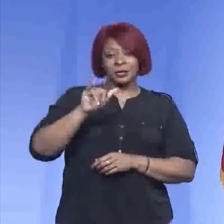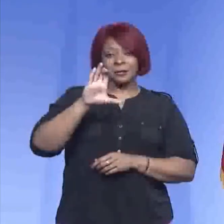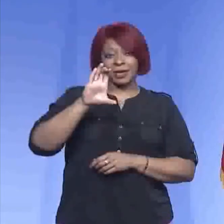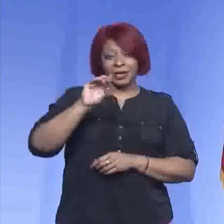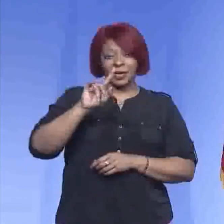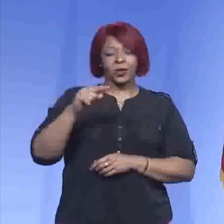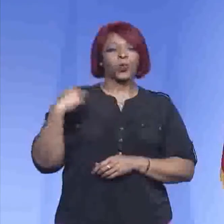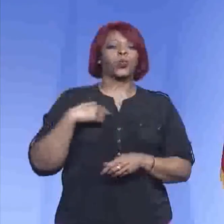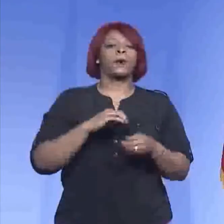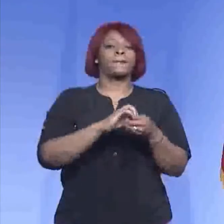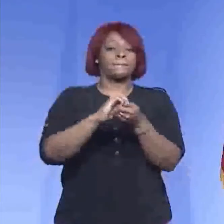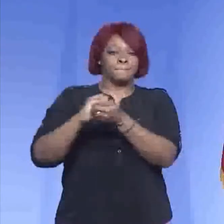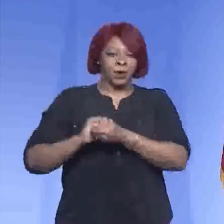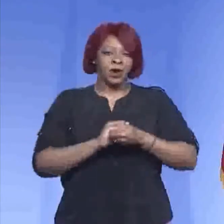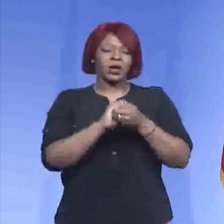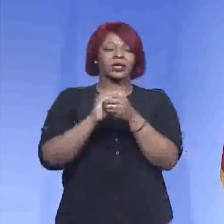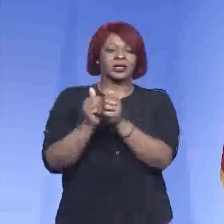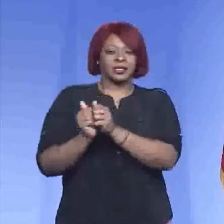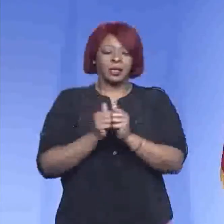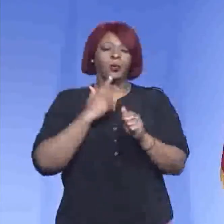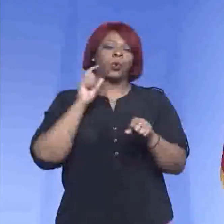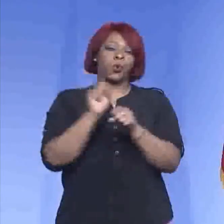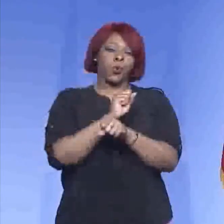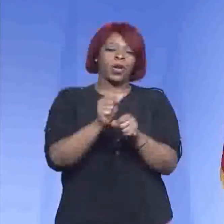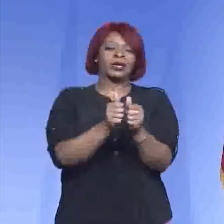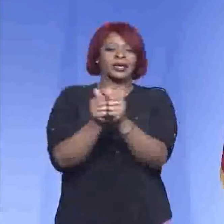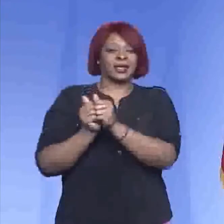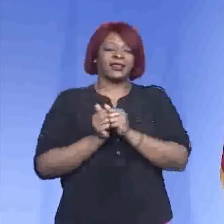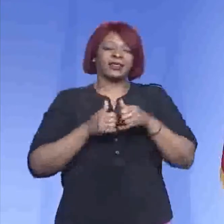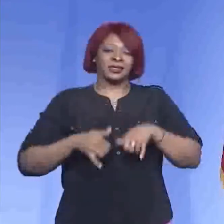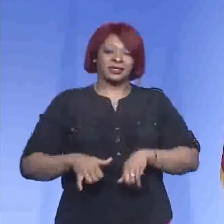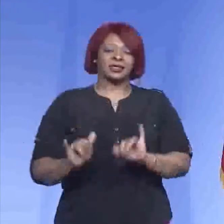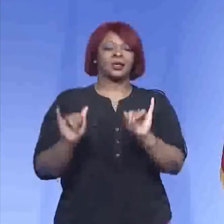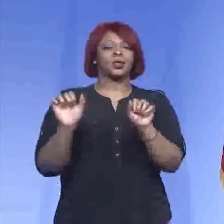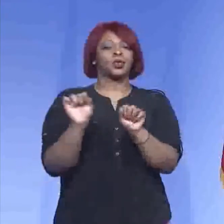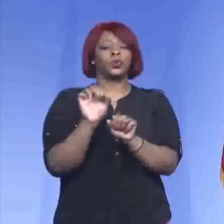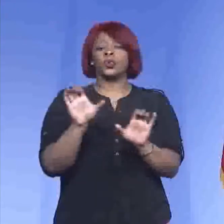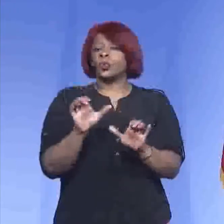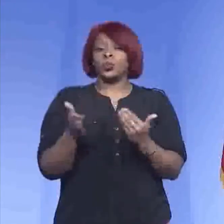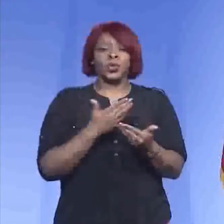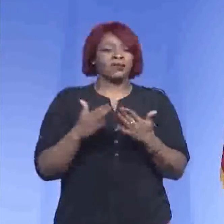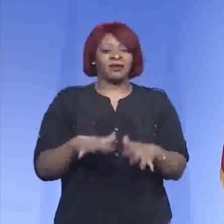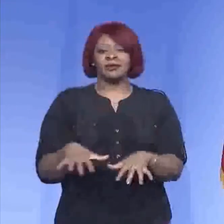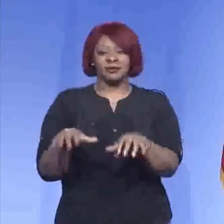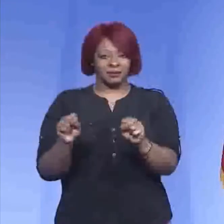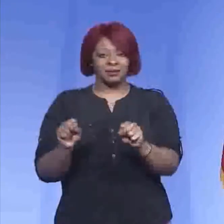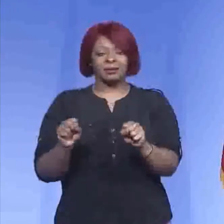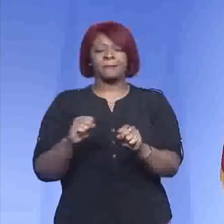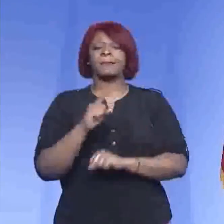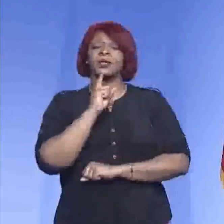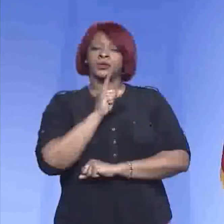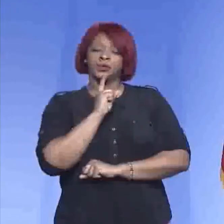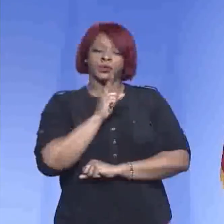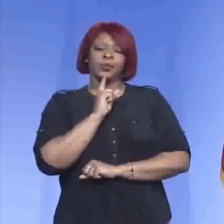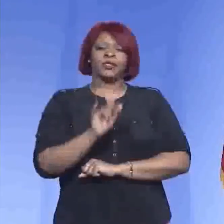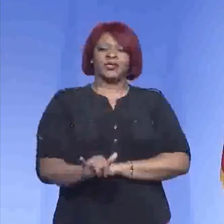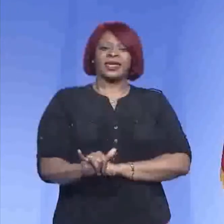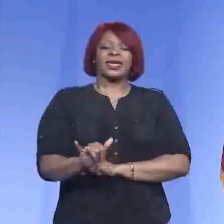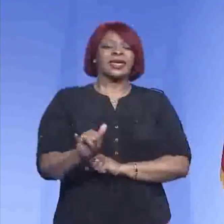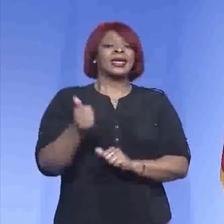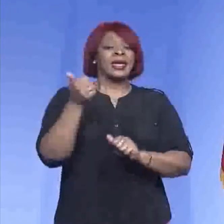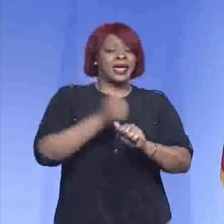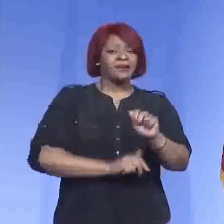are partners in this, and we're going to work together. We're going to do whatever it takes to make sure that